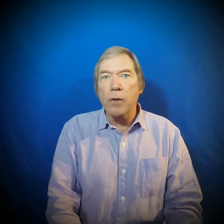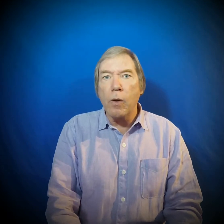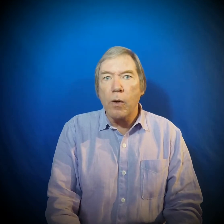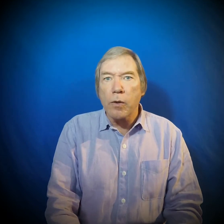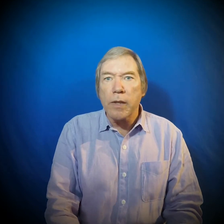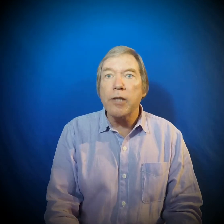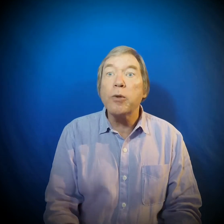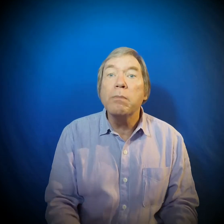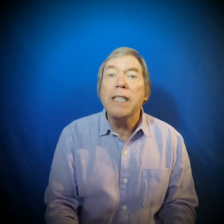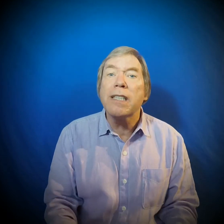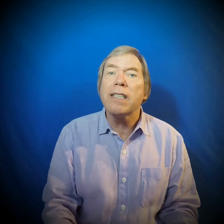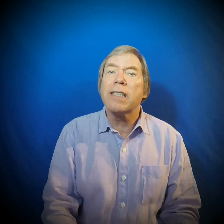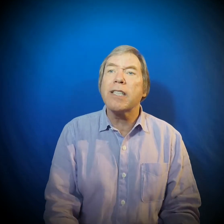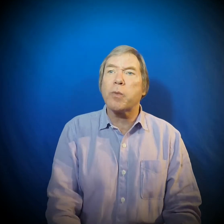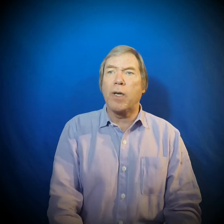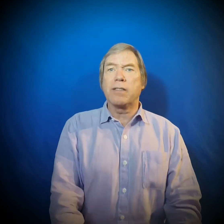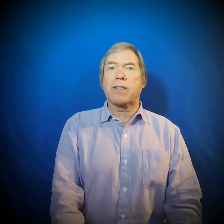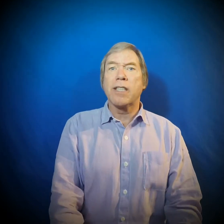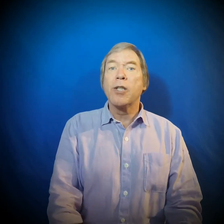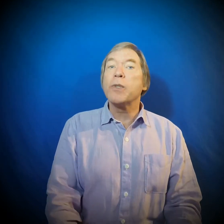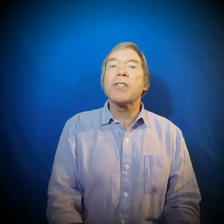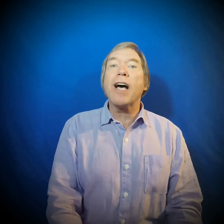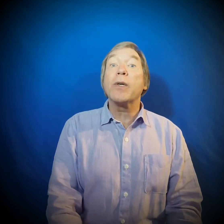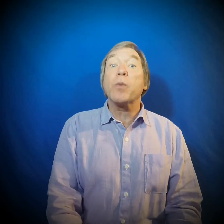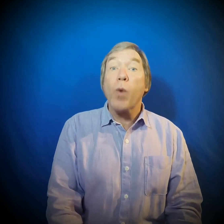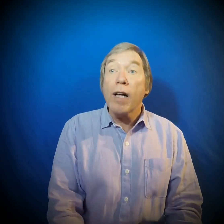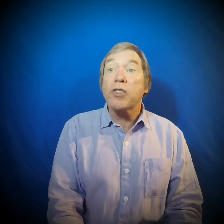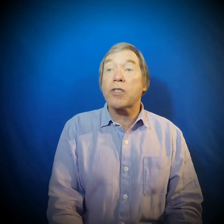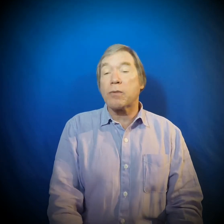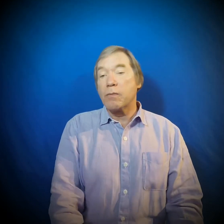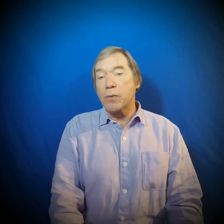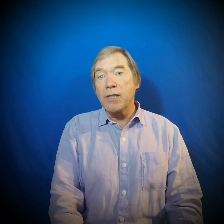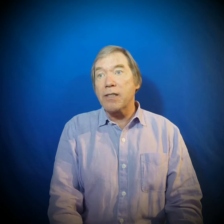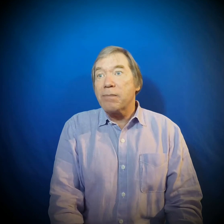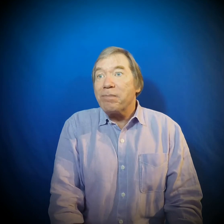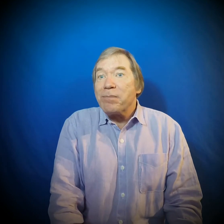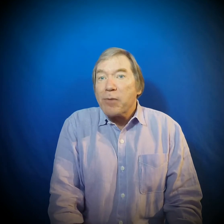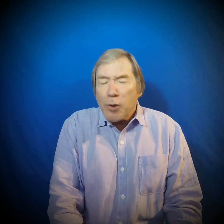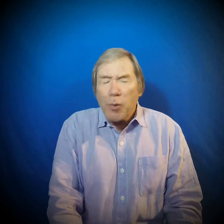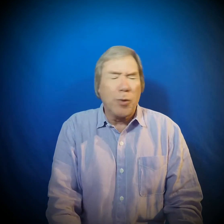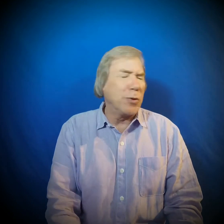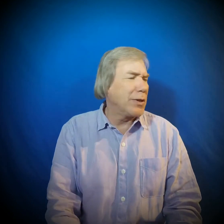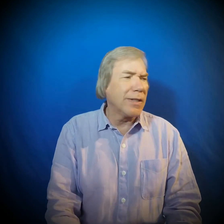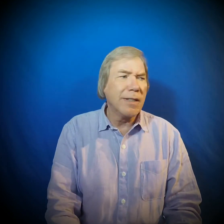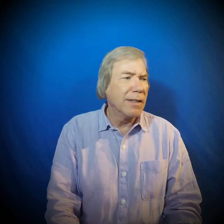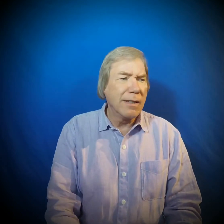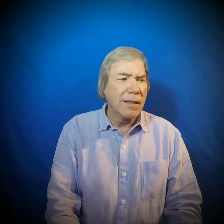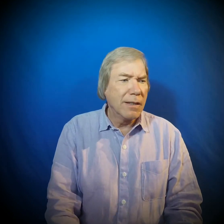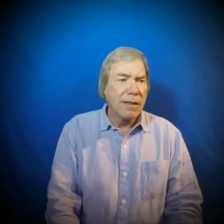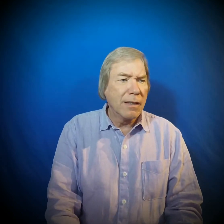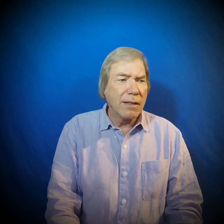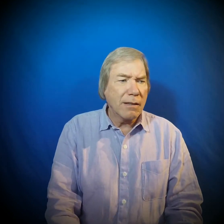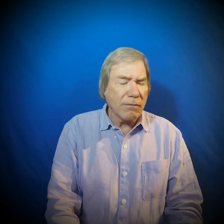all three do meet in thee at once, which thou at once wouldst lose?